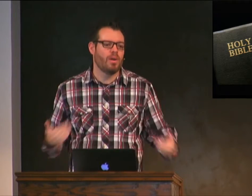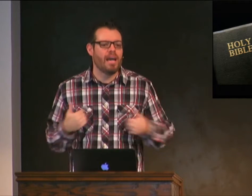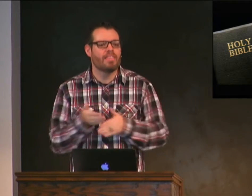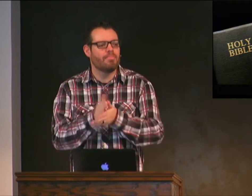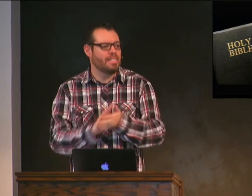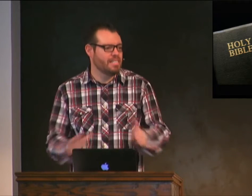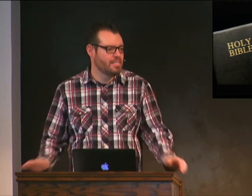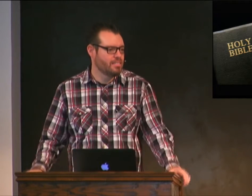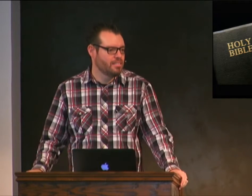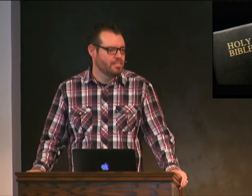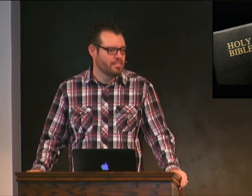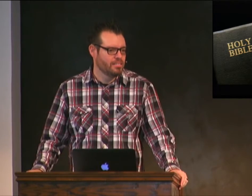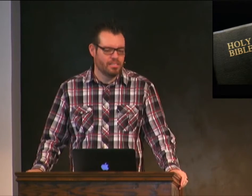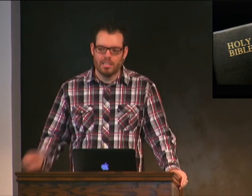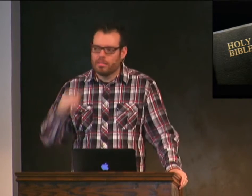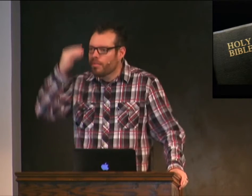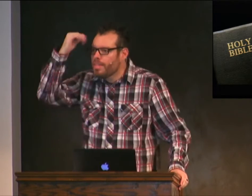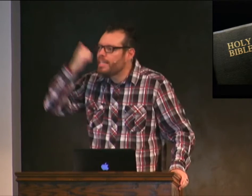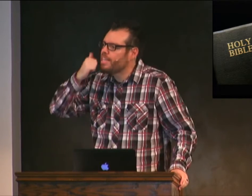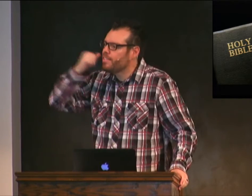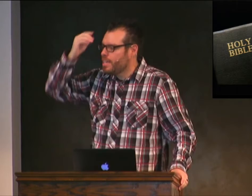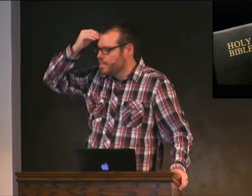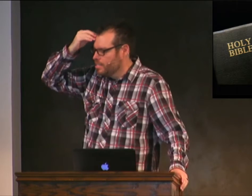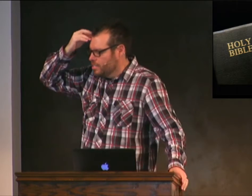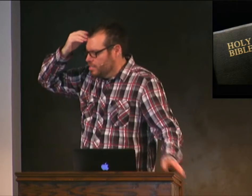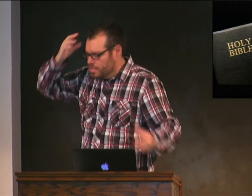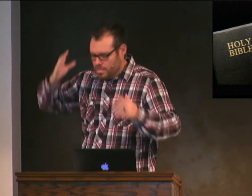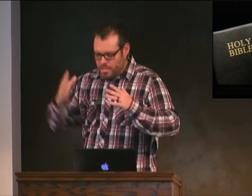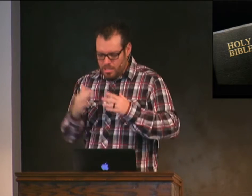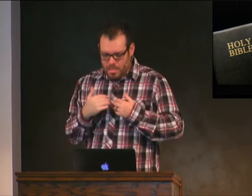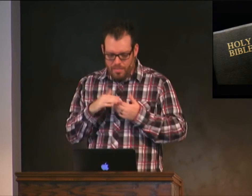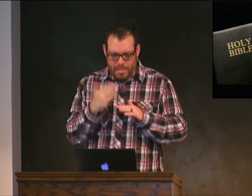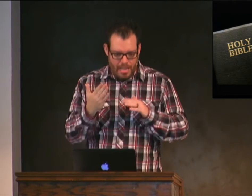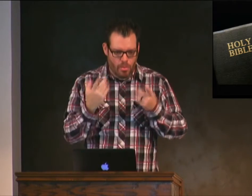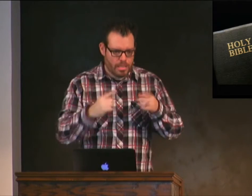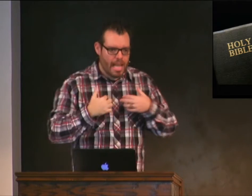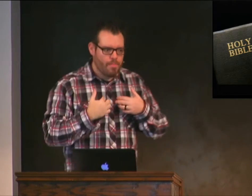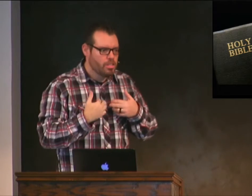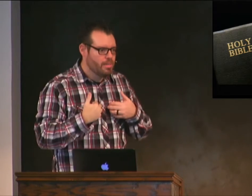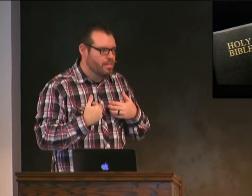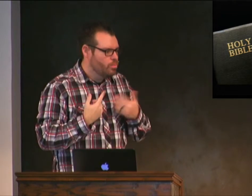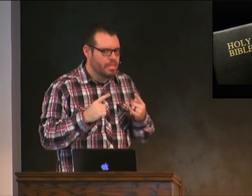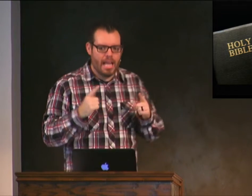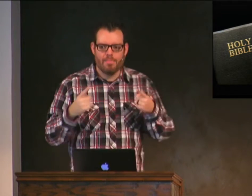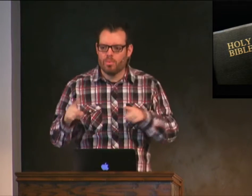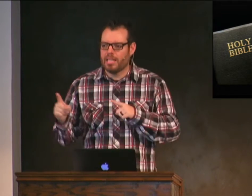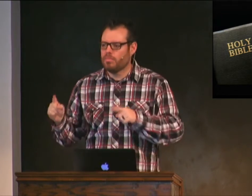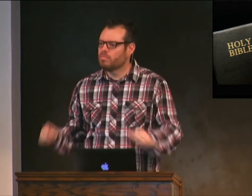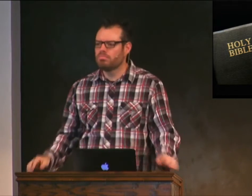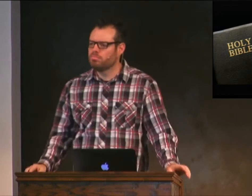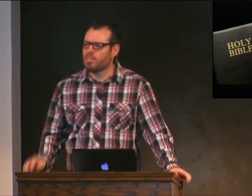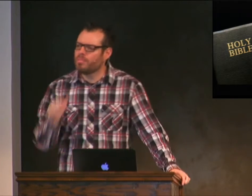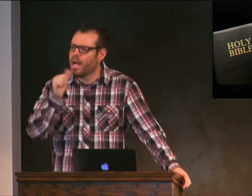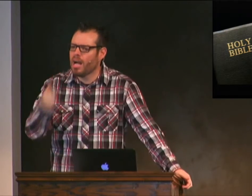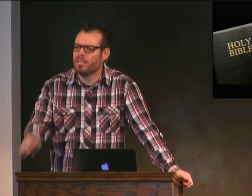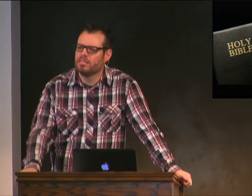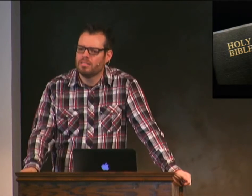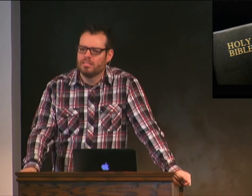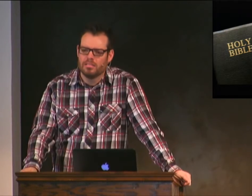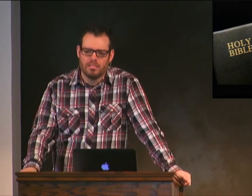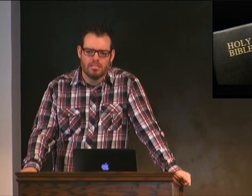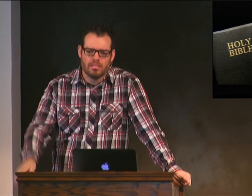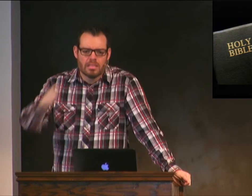with him, so I have that peace. I'm not thinking every day, if I die, what's going to happen to me? What's going to happen? I'm